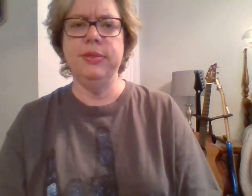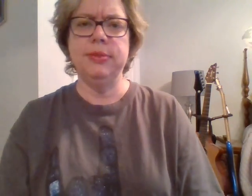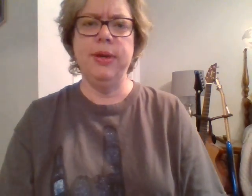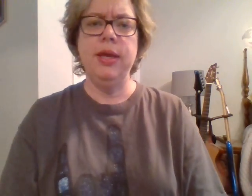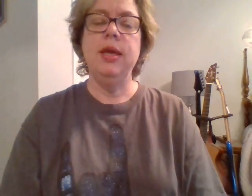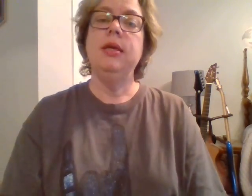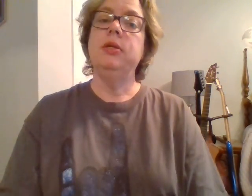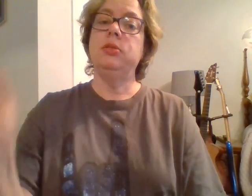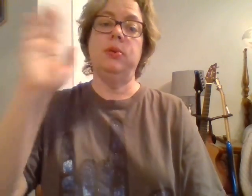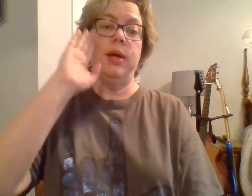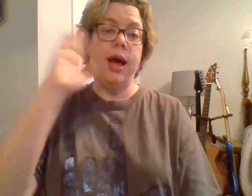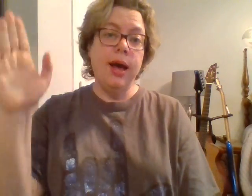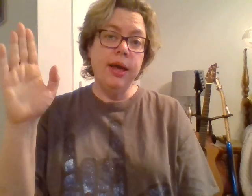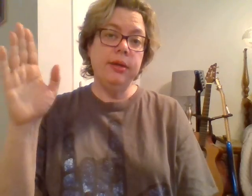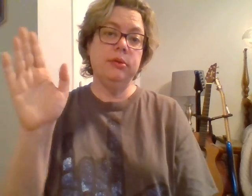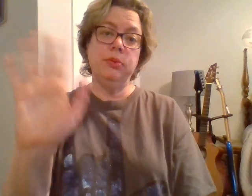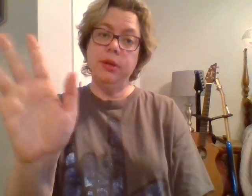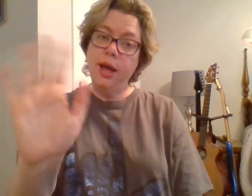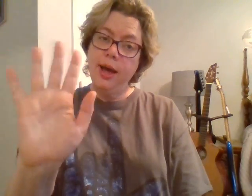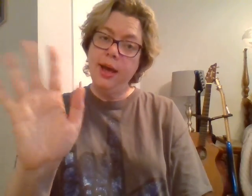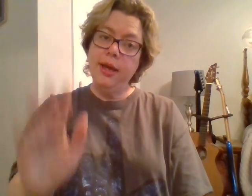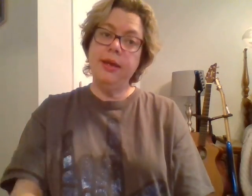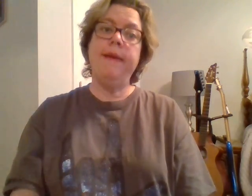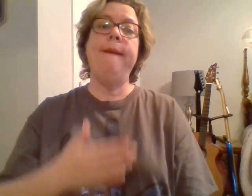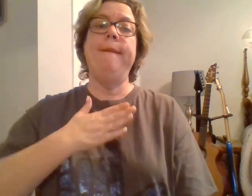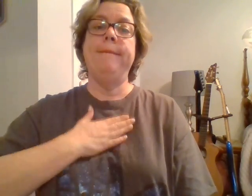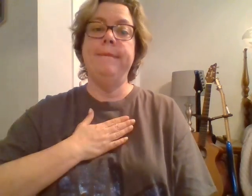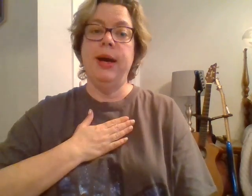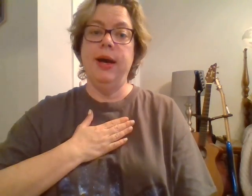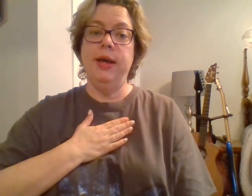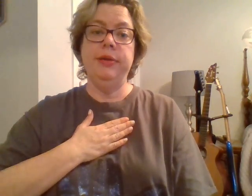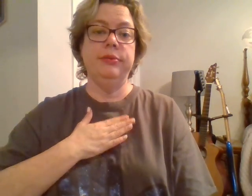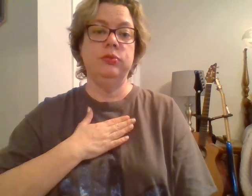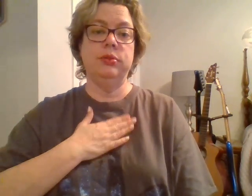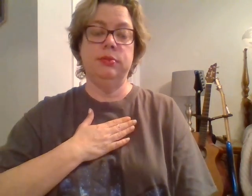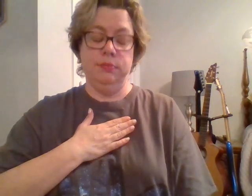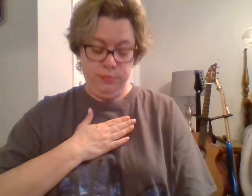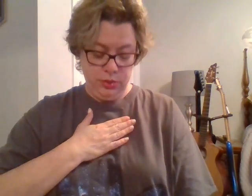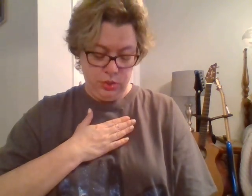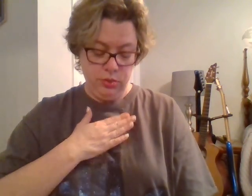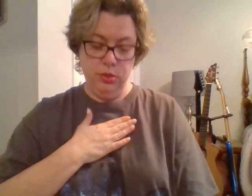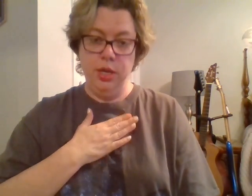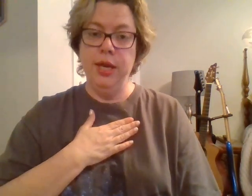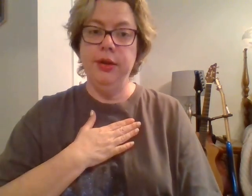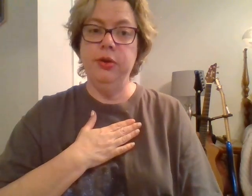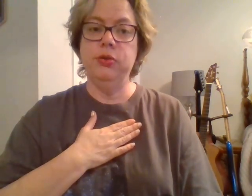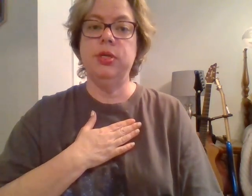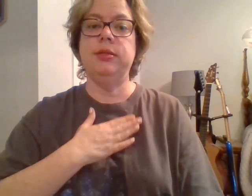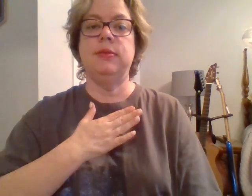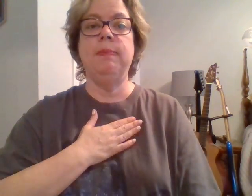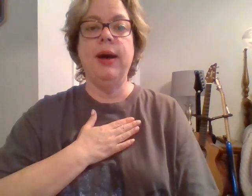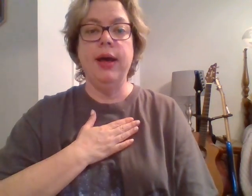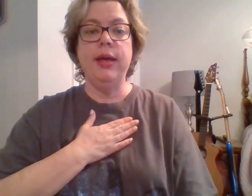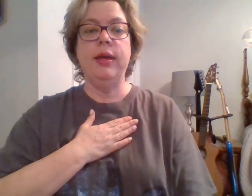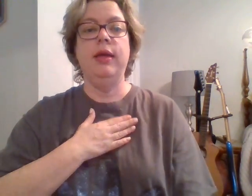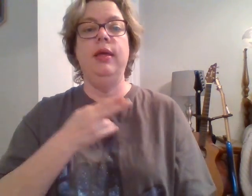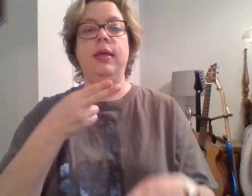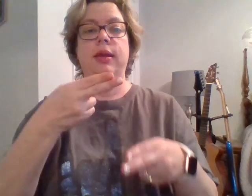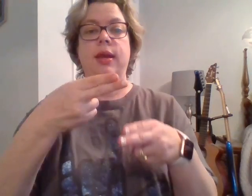right? So hi, or hi, my, just put your hand on your chest, my